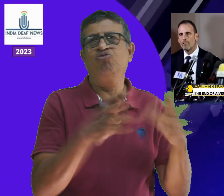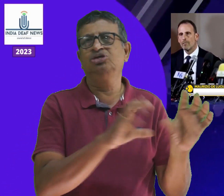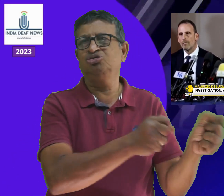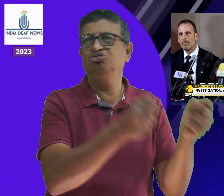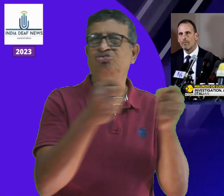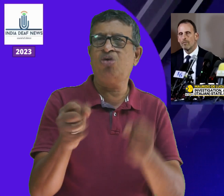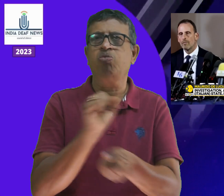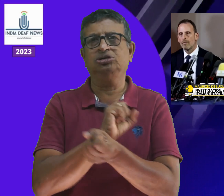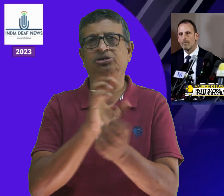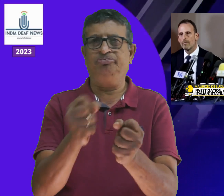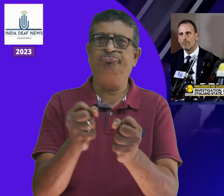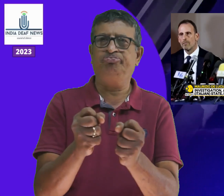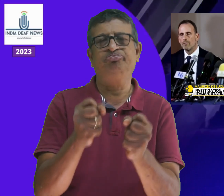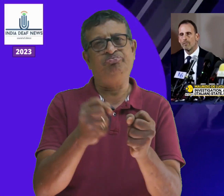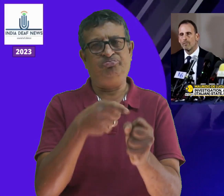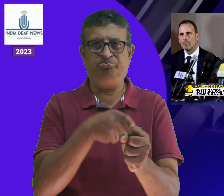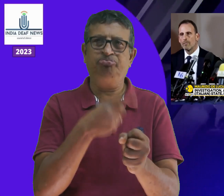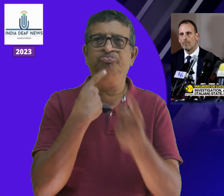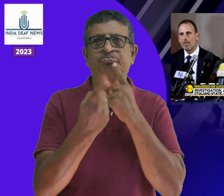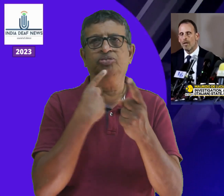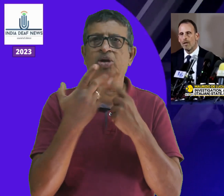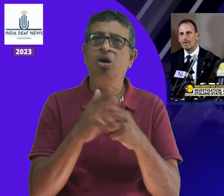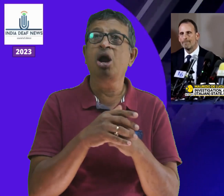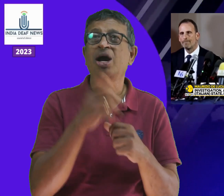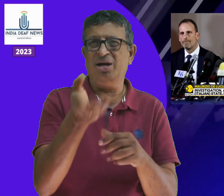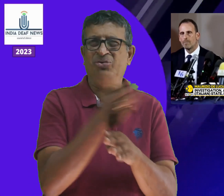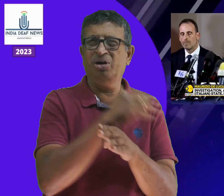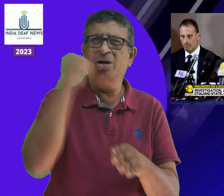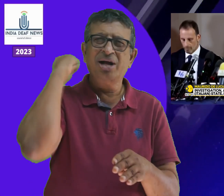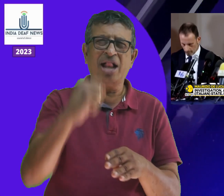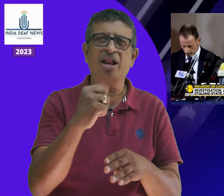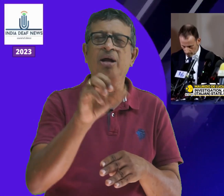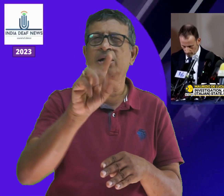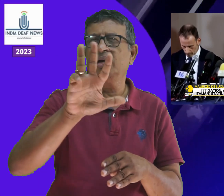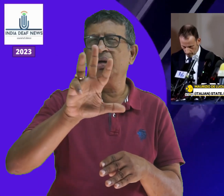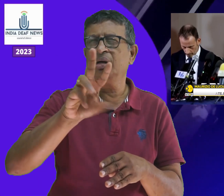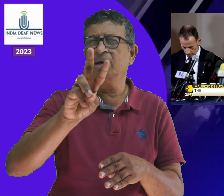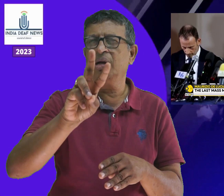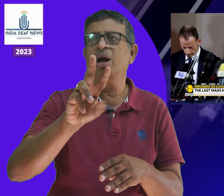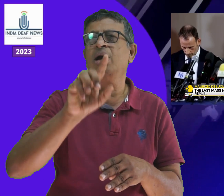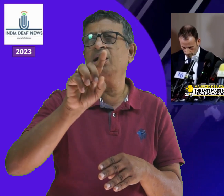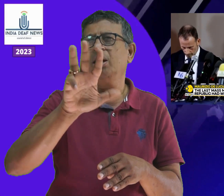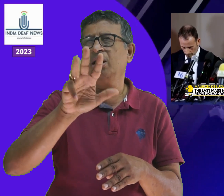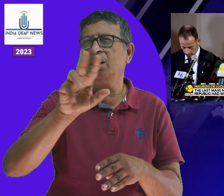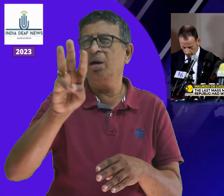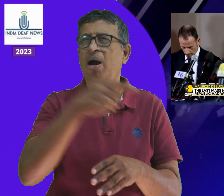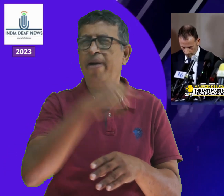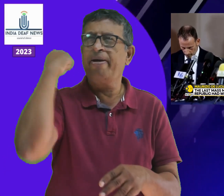coinvolto tutte le forze di polizia dello Stato, perché abbiamo trattato l'ultimo stragista del